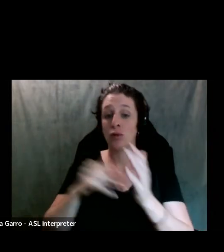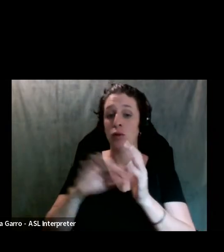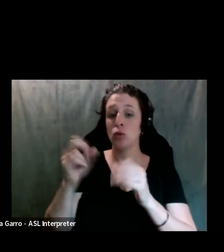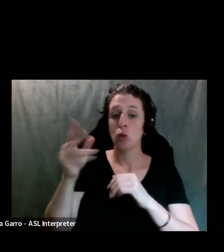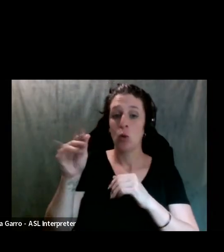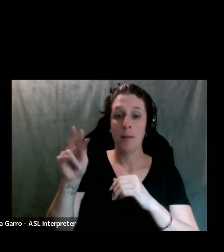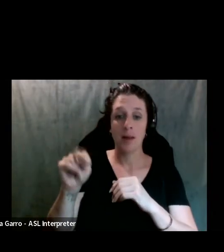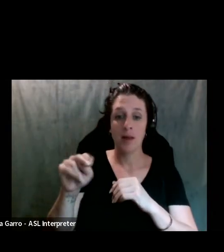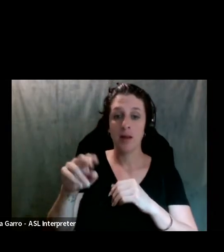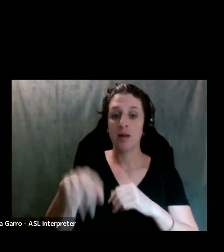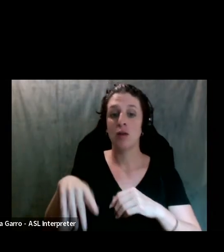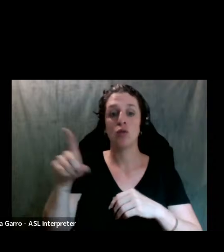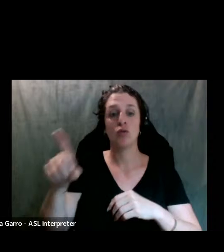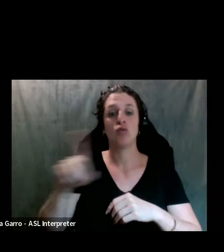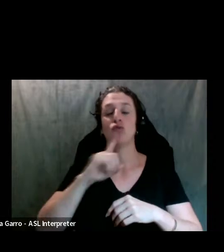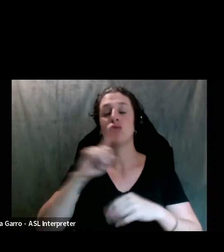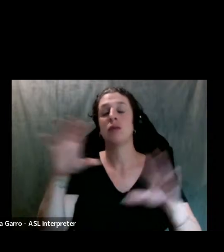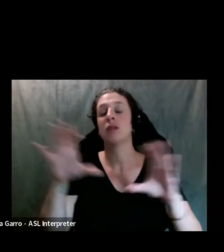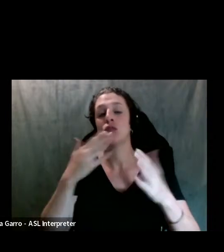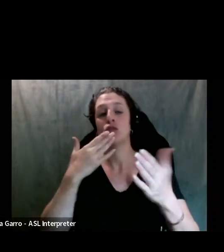job. Yeah.